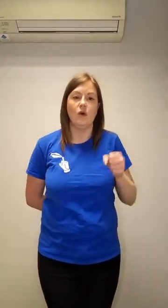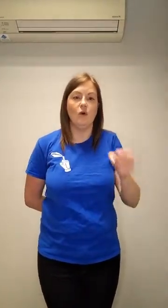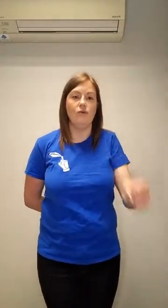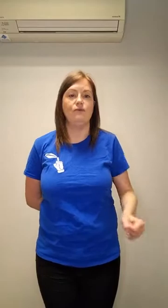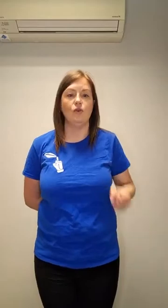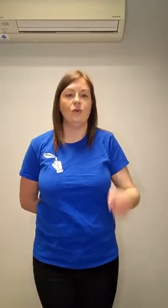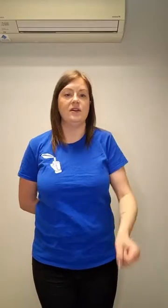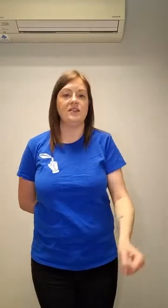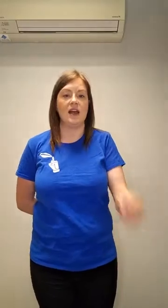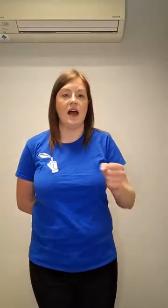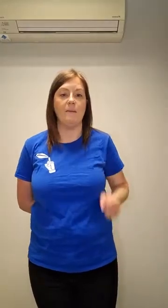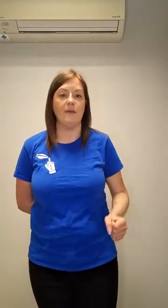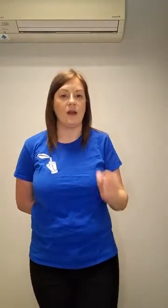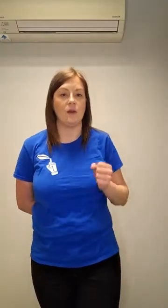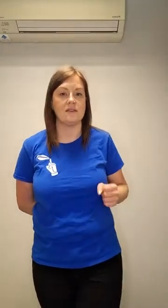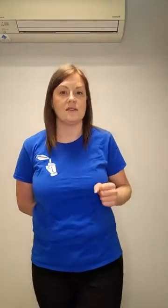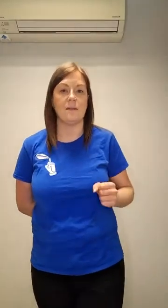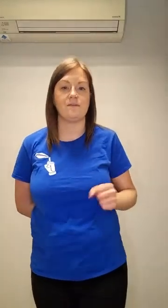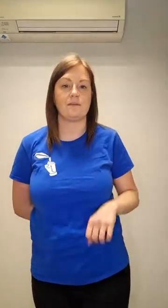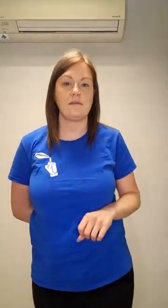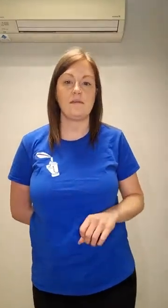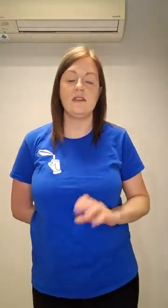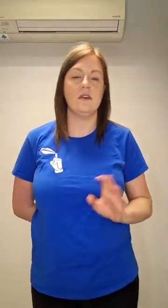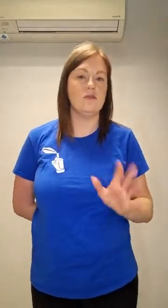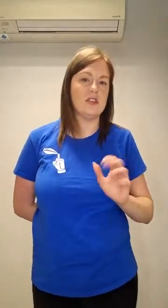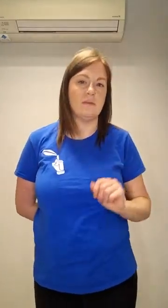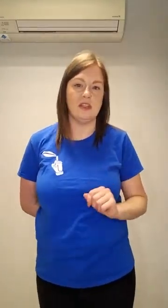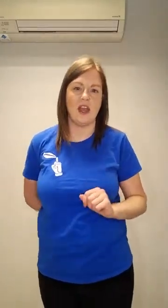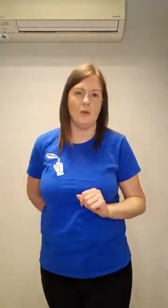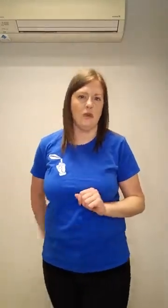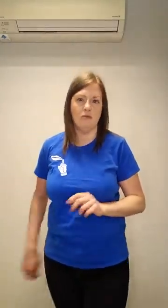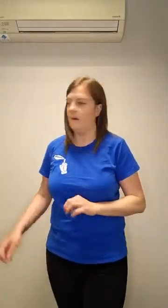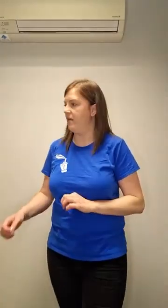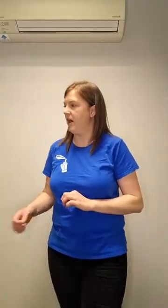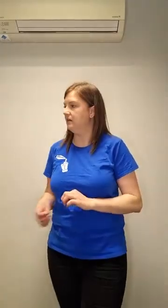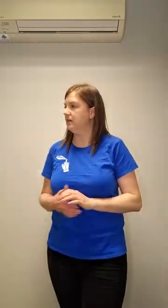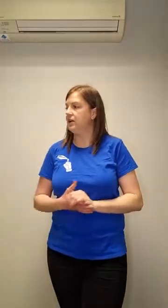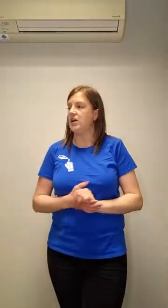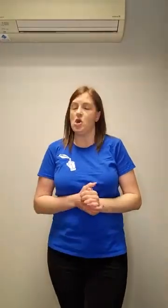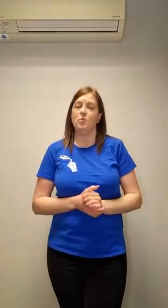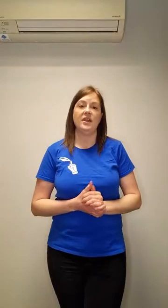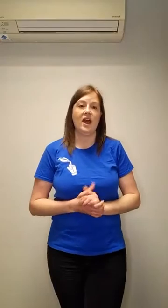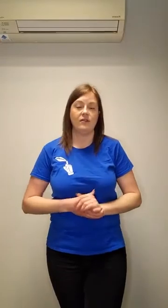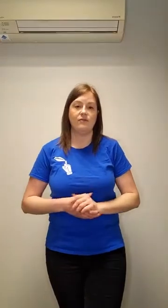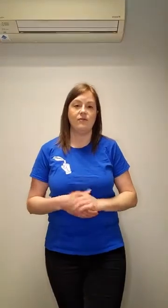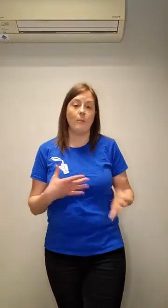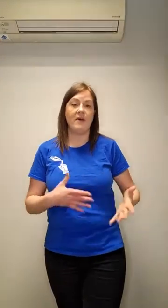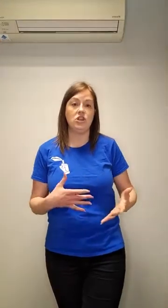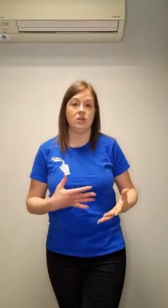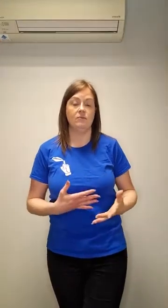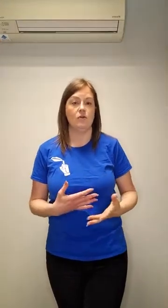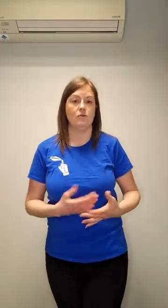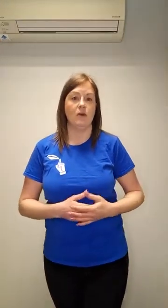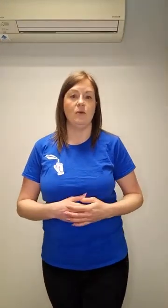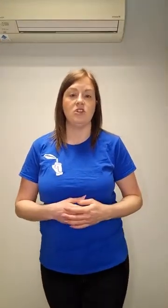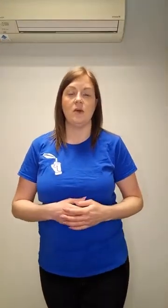or forwards and backwards. So it's just something to help you remember that. We then have a formation movement, which is where